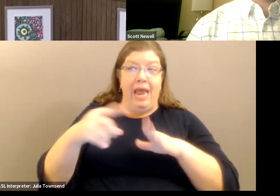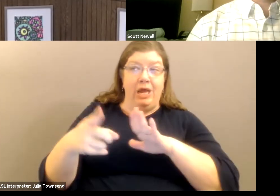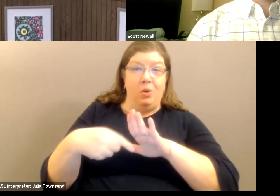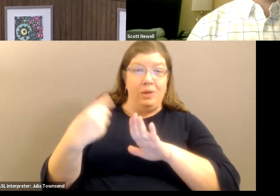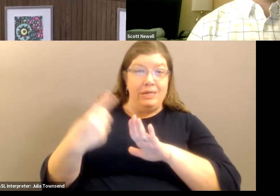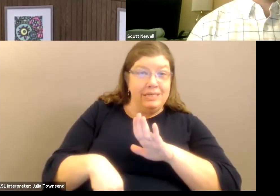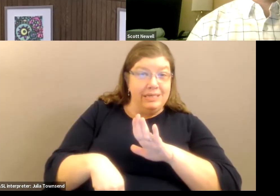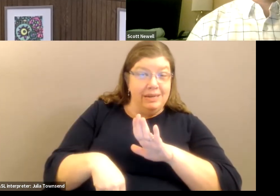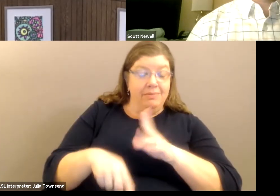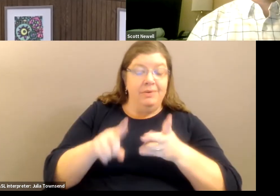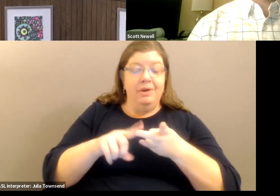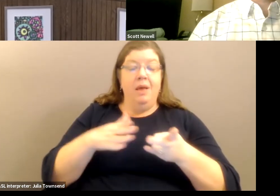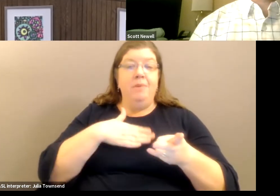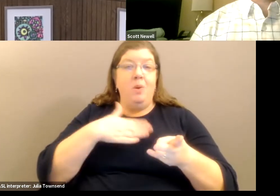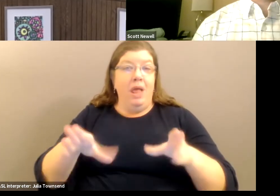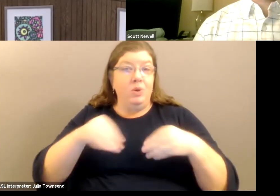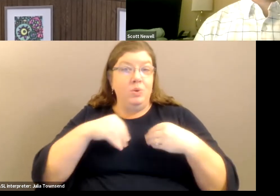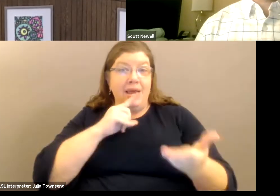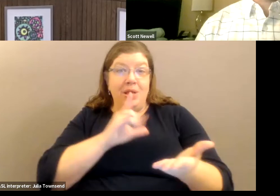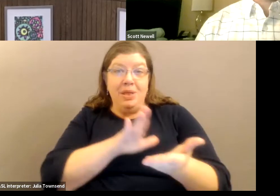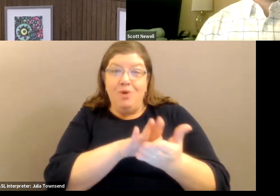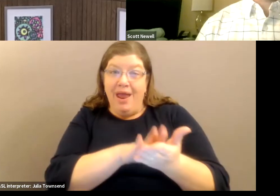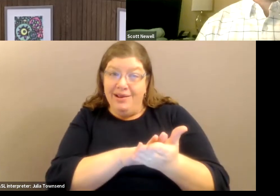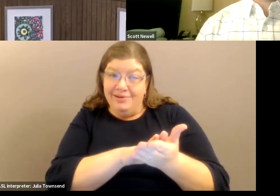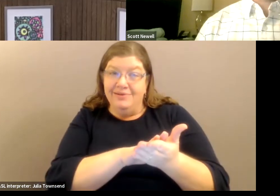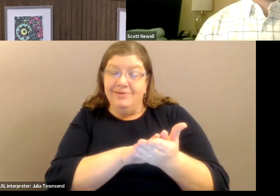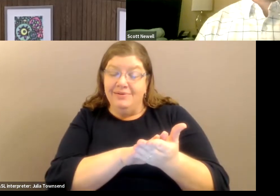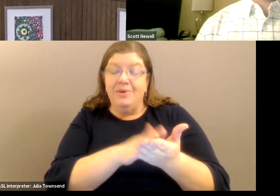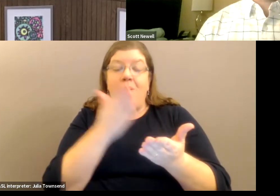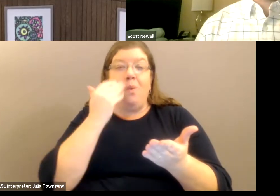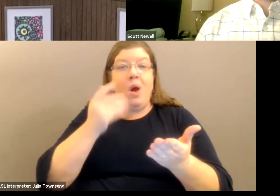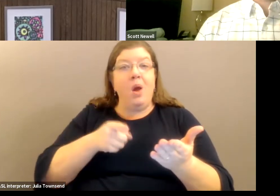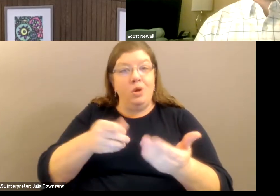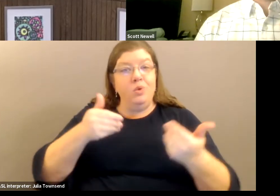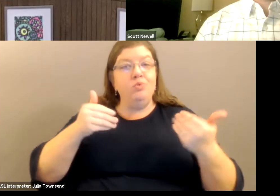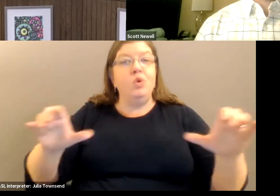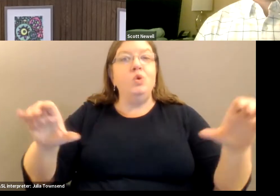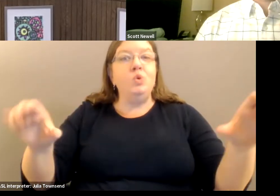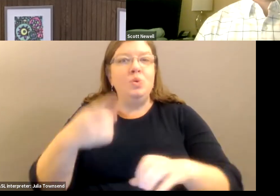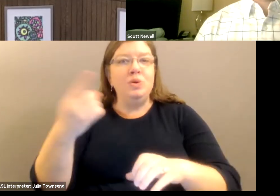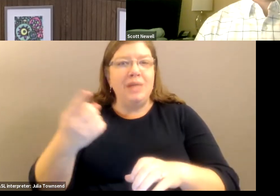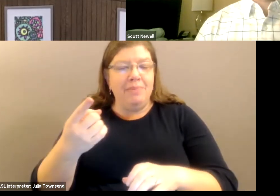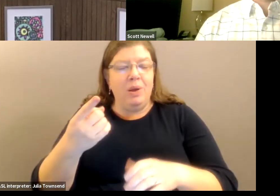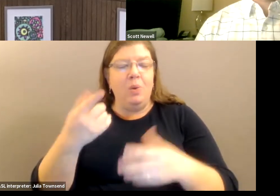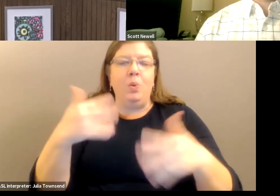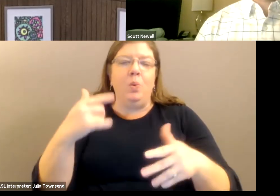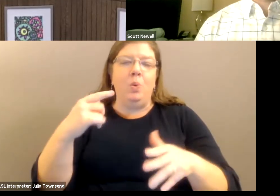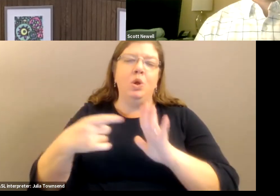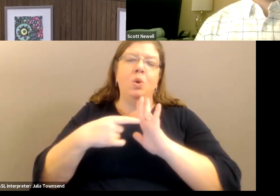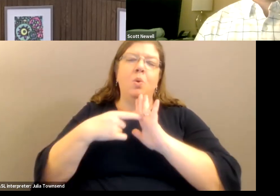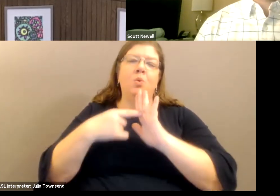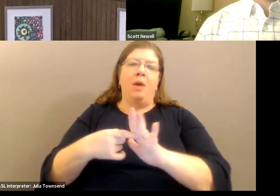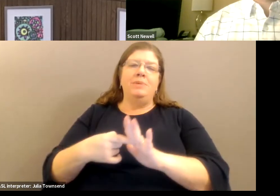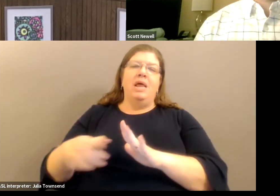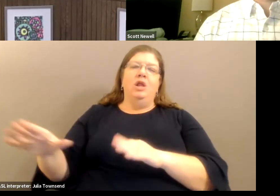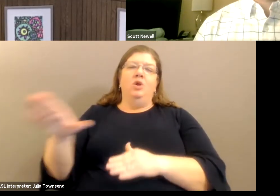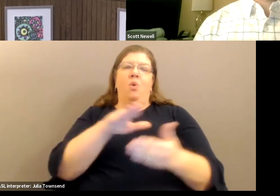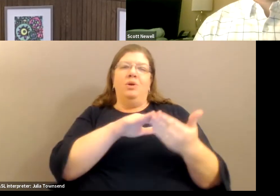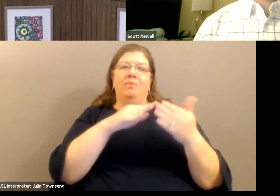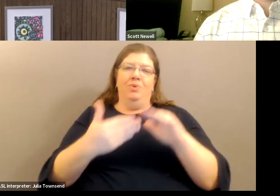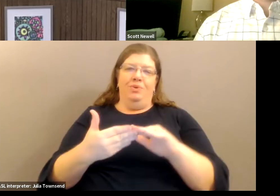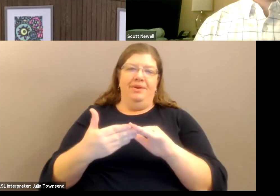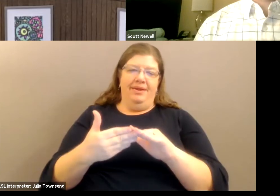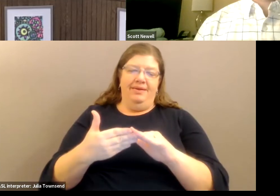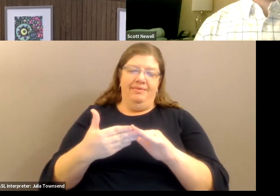be willing to take the praise, because what you are doing is you are representing your community.